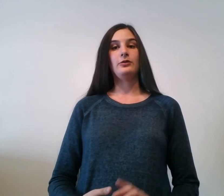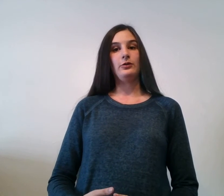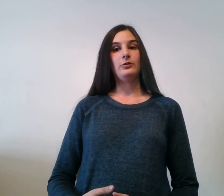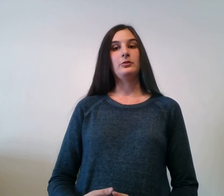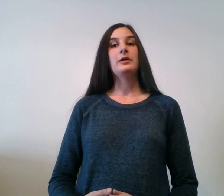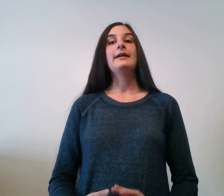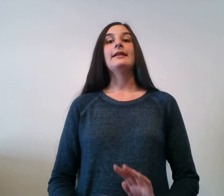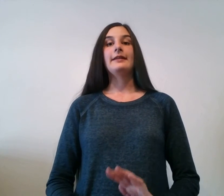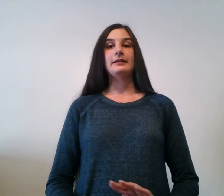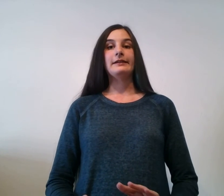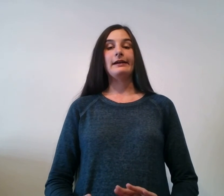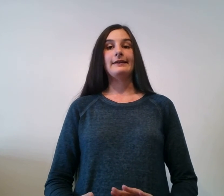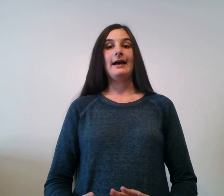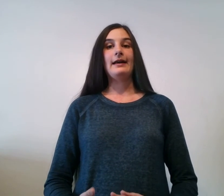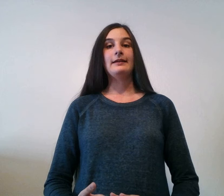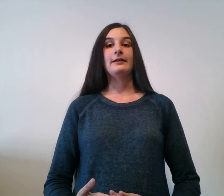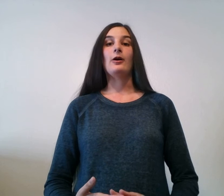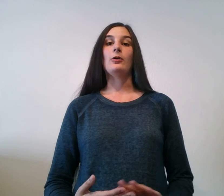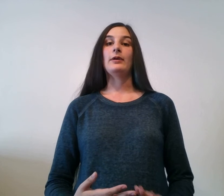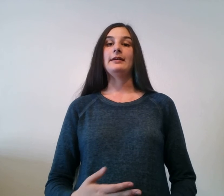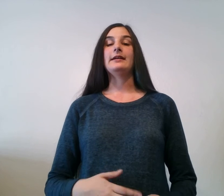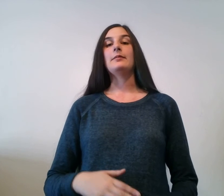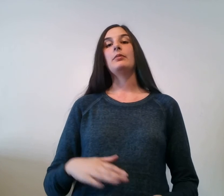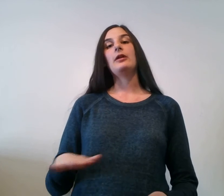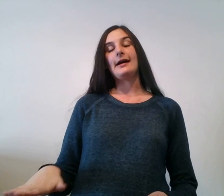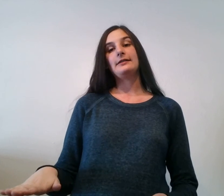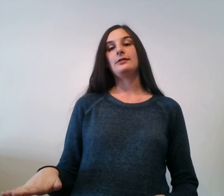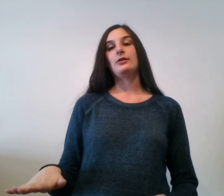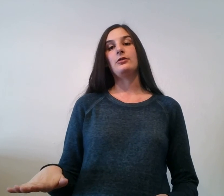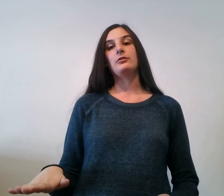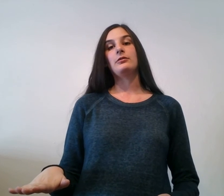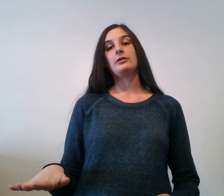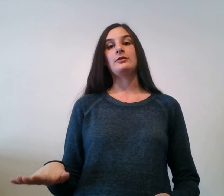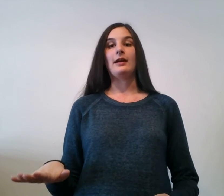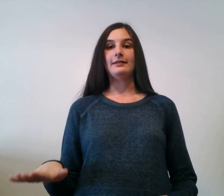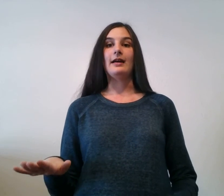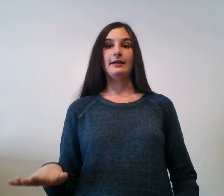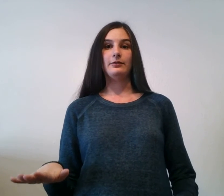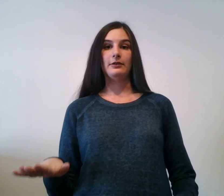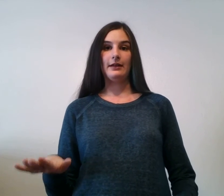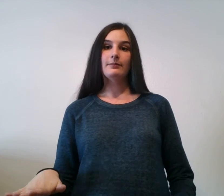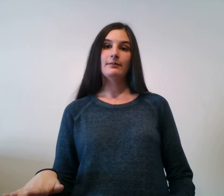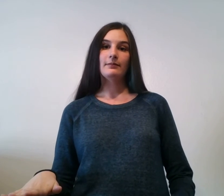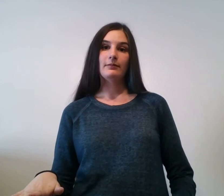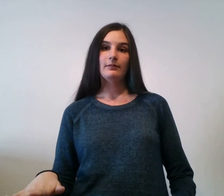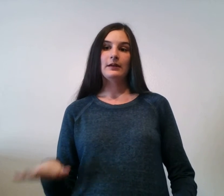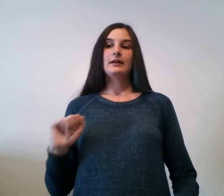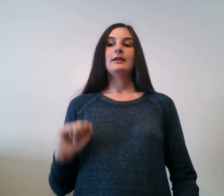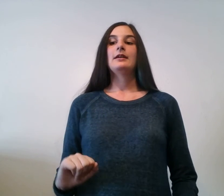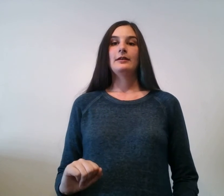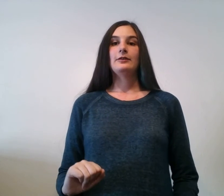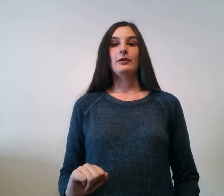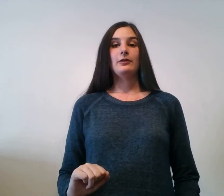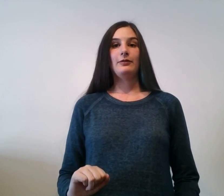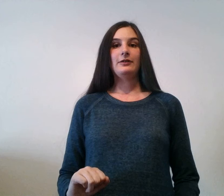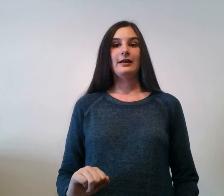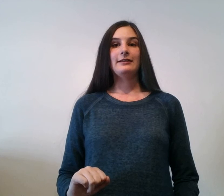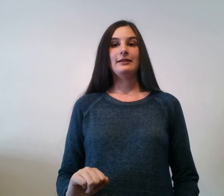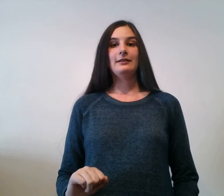to, things like that. They're already implied, so there's not a sign for them. So, the first sentence